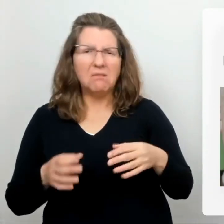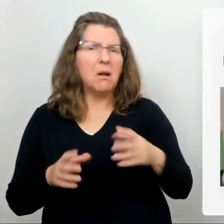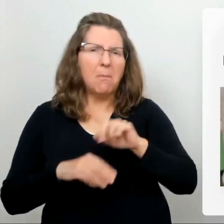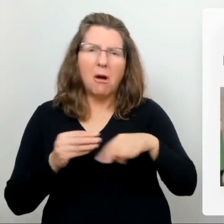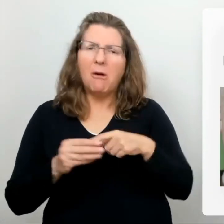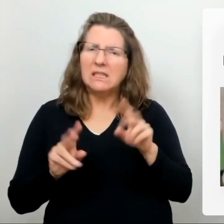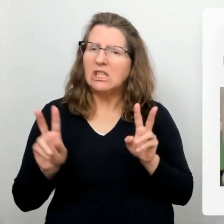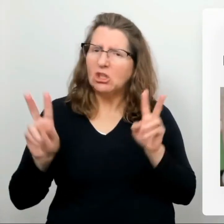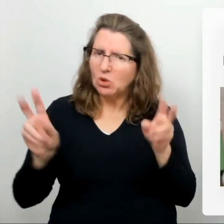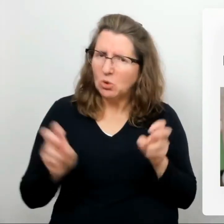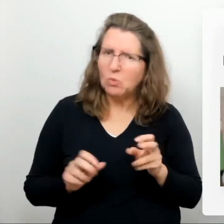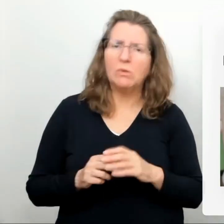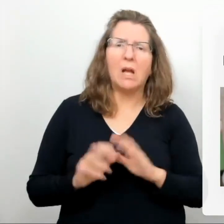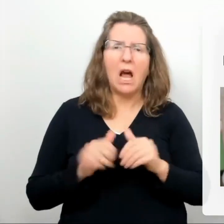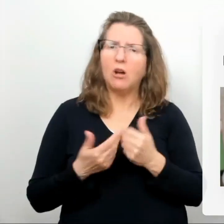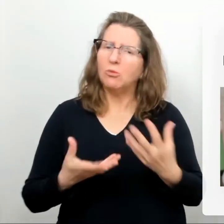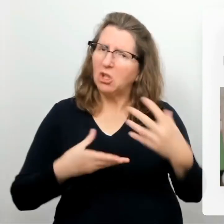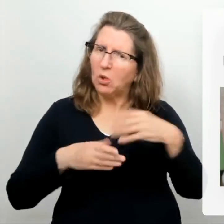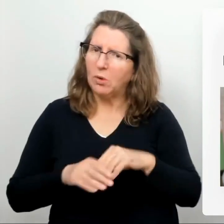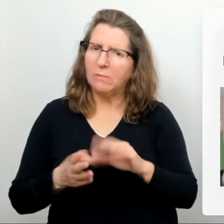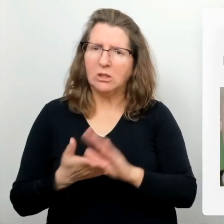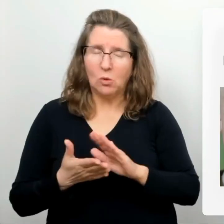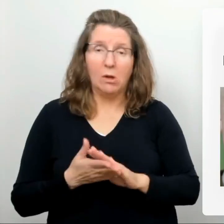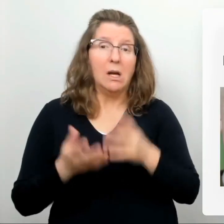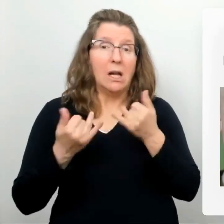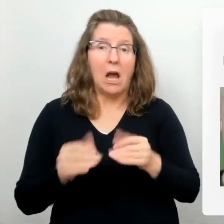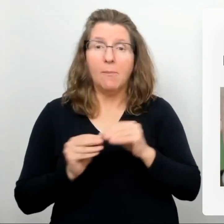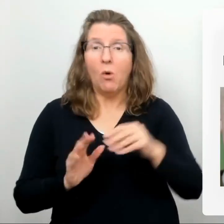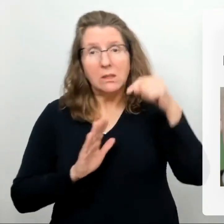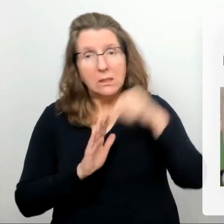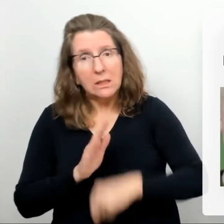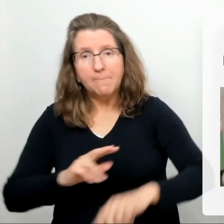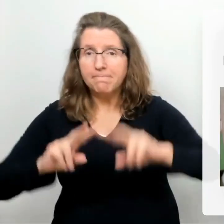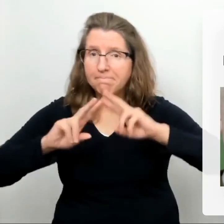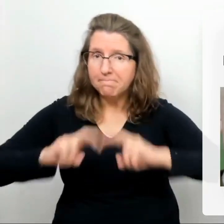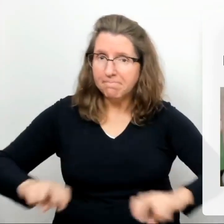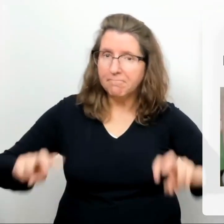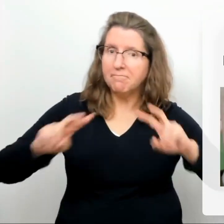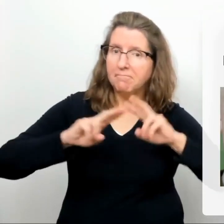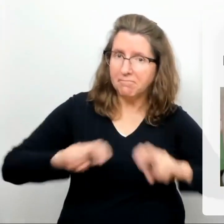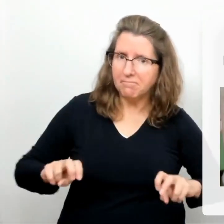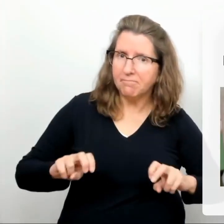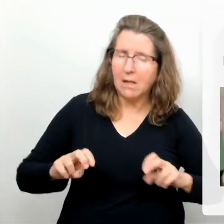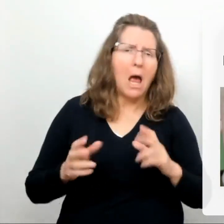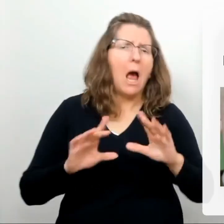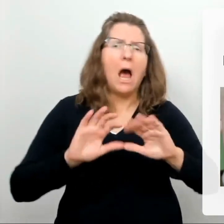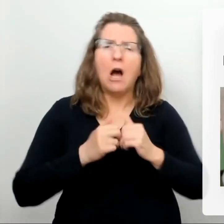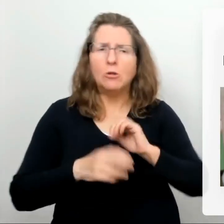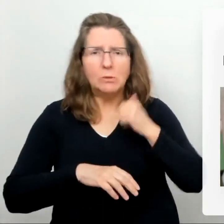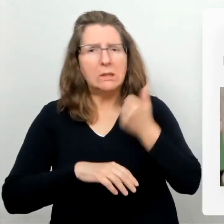We had looked at some of his learning characteristics. Now we are going to analyze what might be possible supports